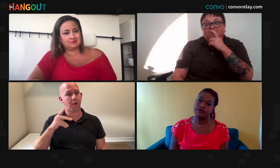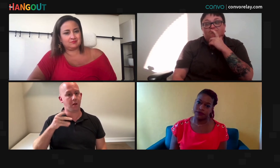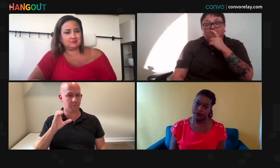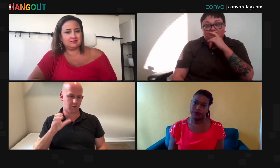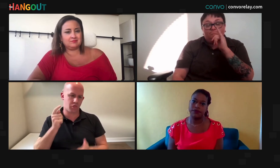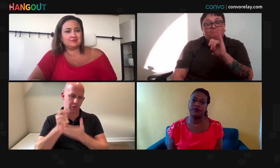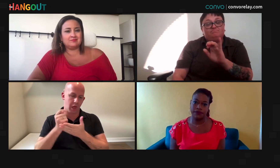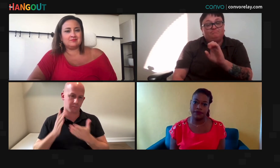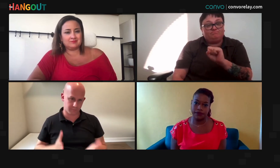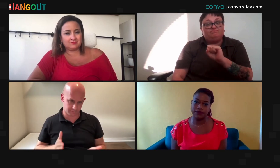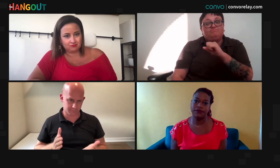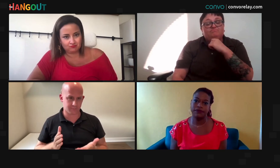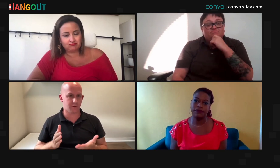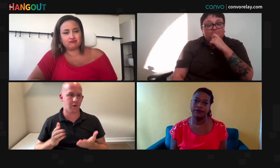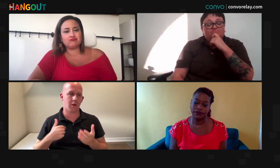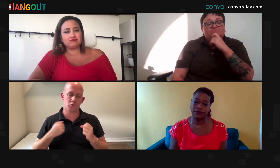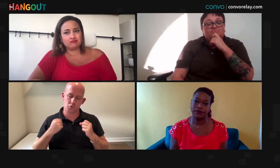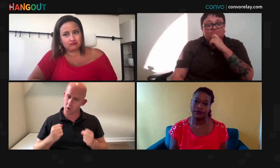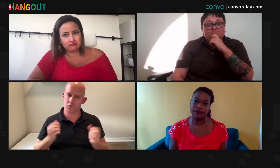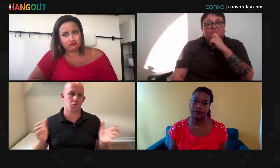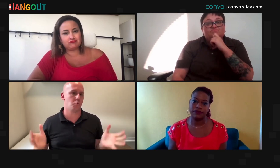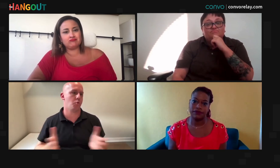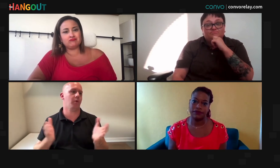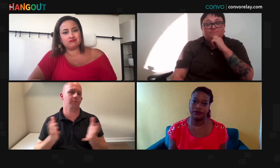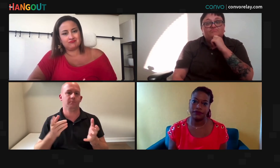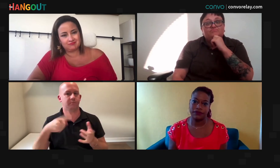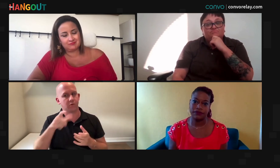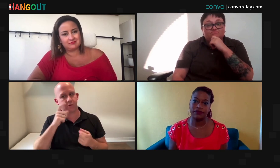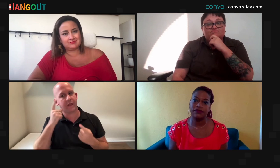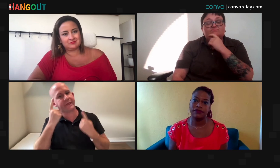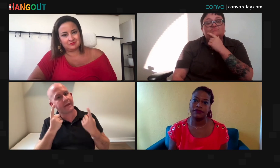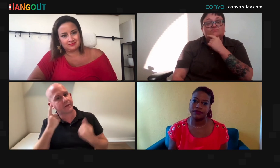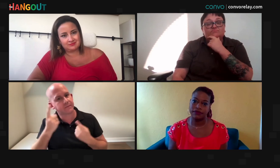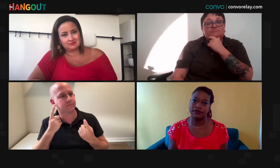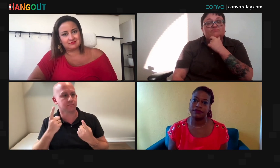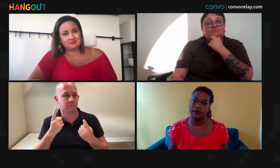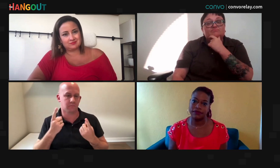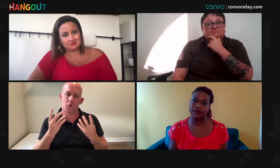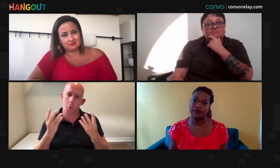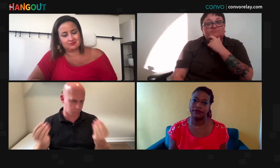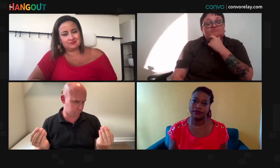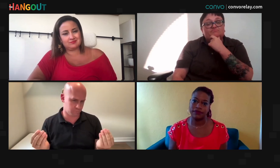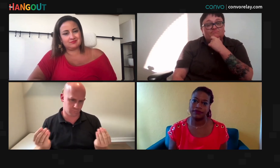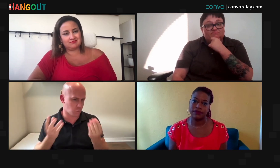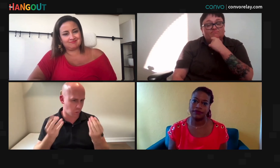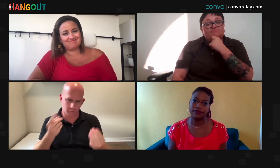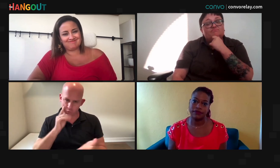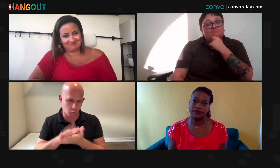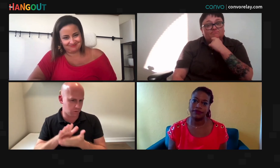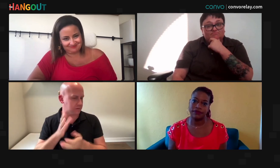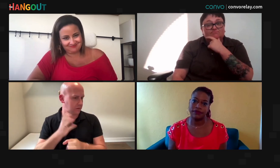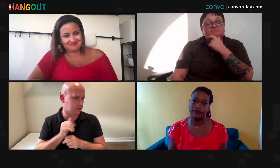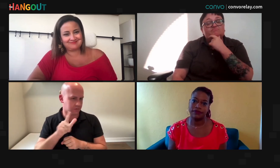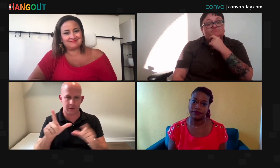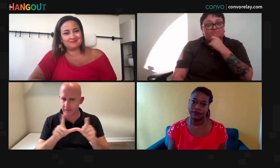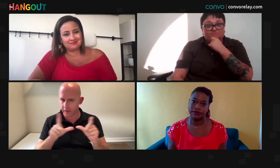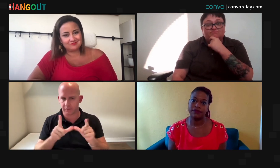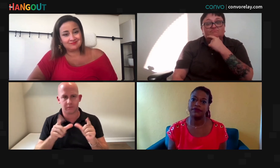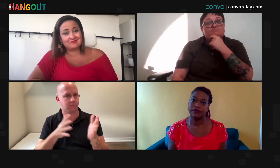As speaking about BIPOC, we definitely need more BIPOC therapists. I strongly encourage those who are considering it, please just do it. Go to